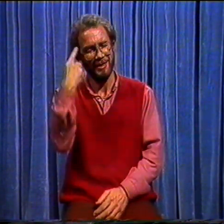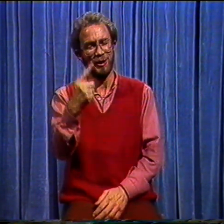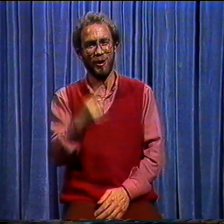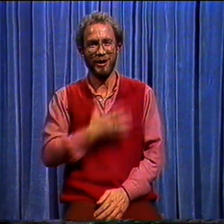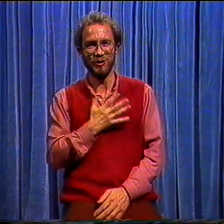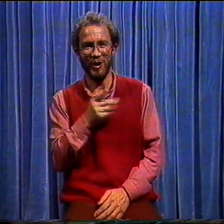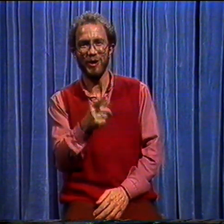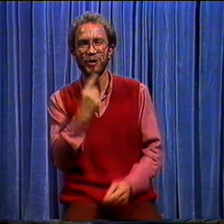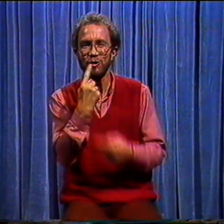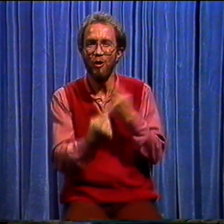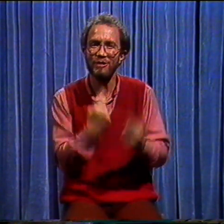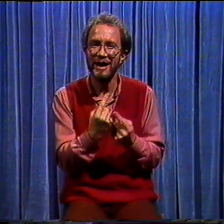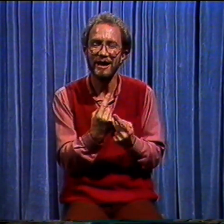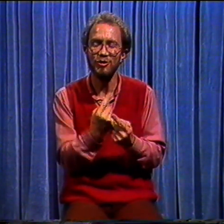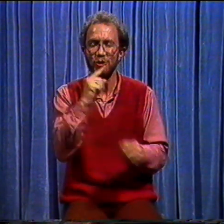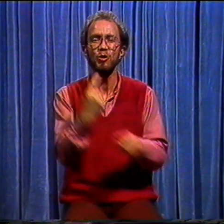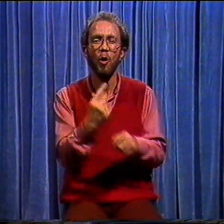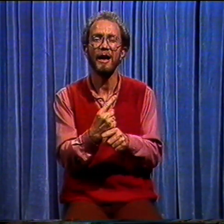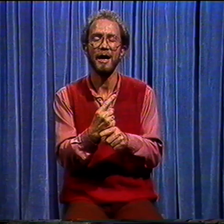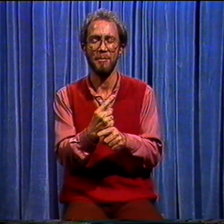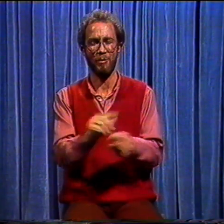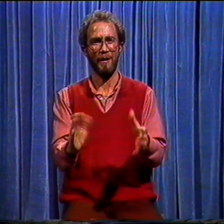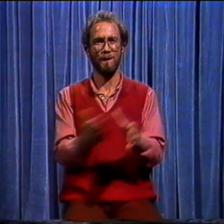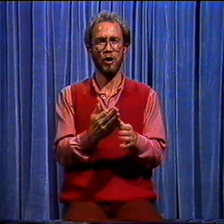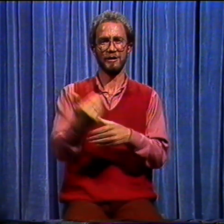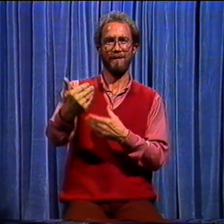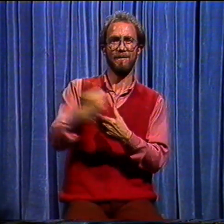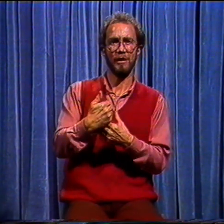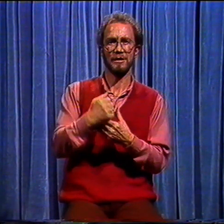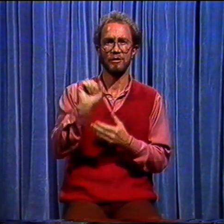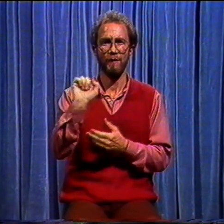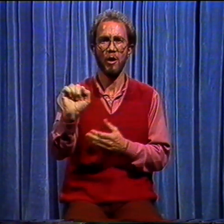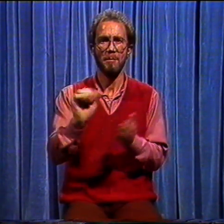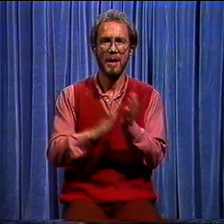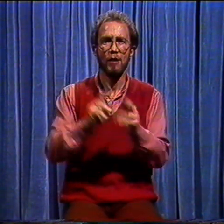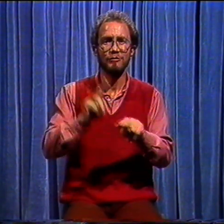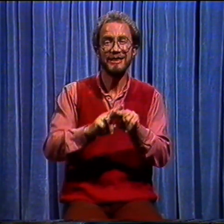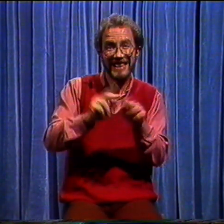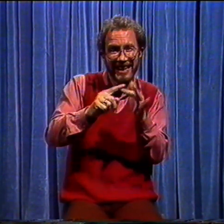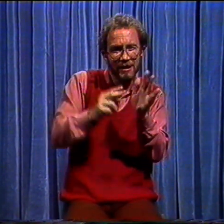I think you'll enjoy the story. She's talking about the first visit of her parents-in-law